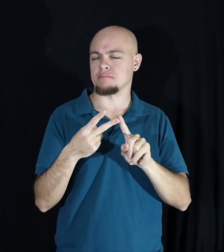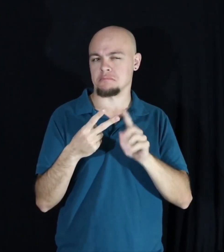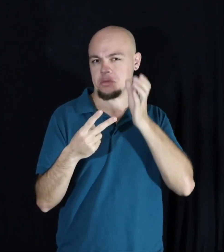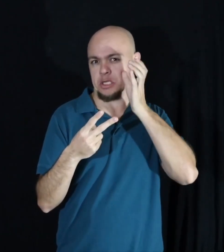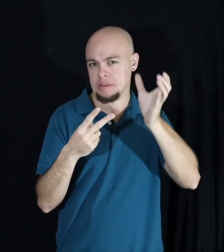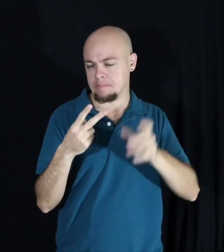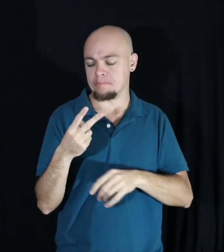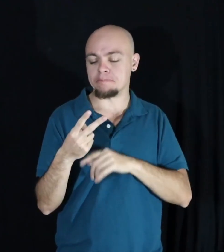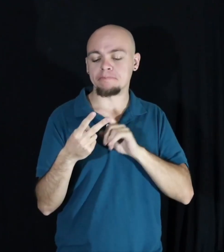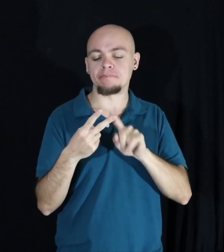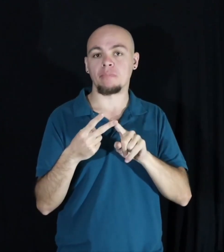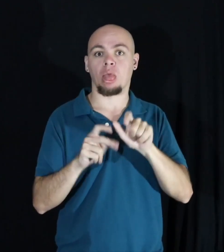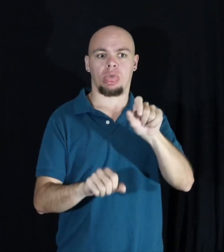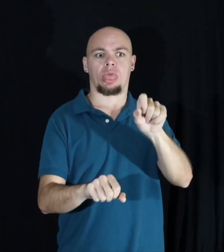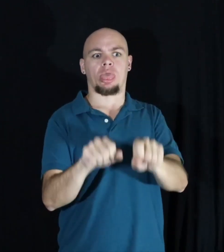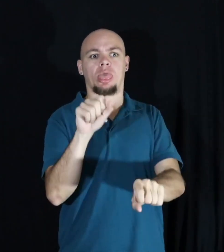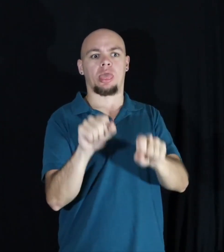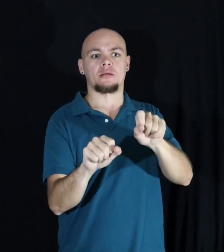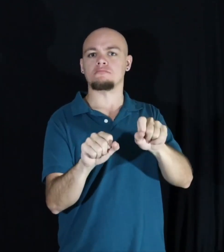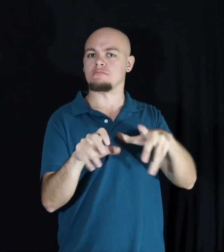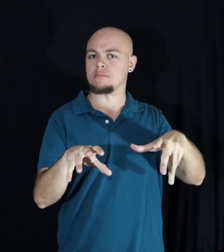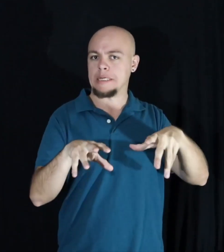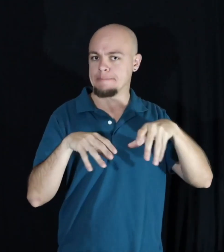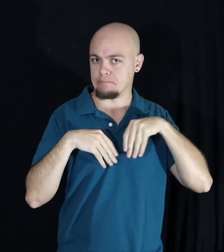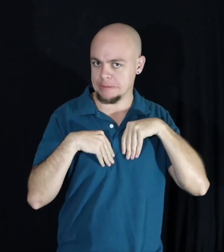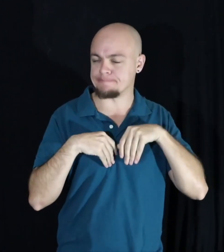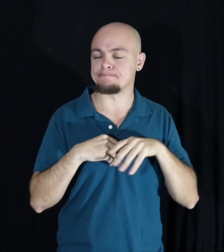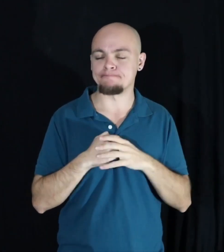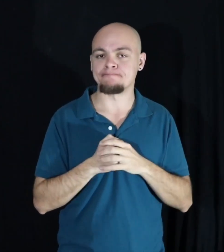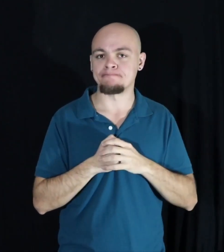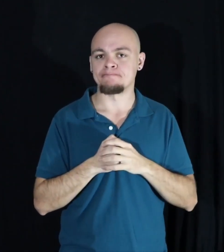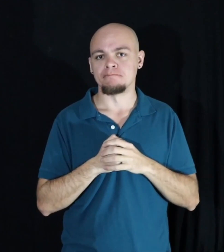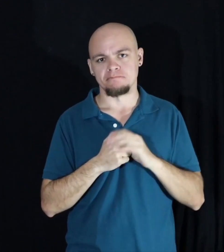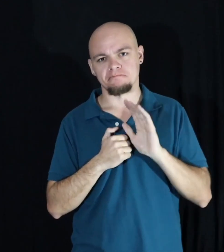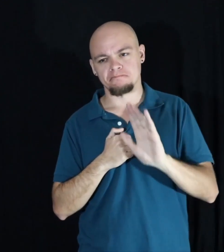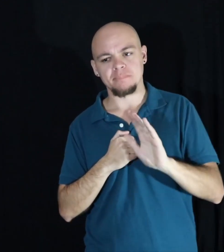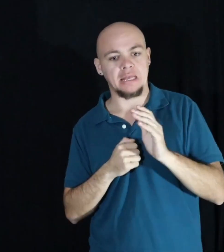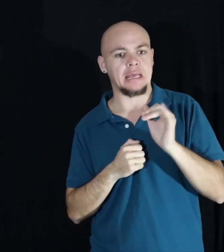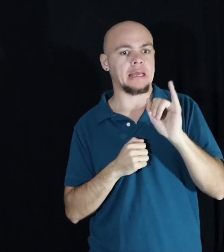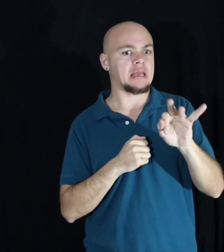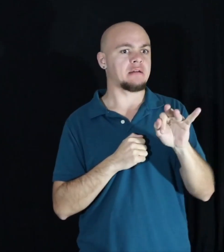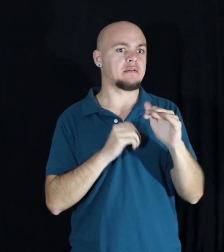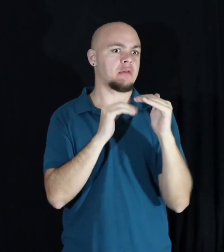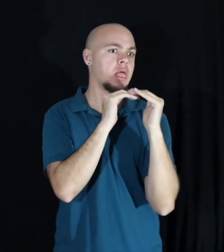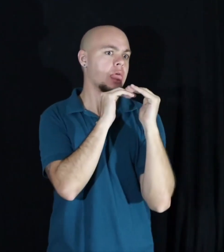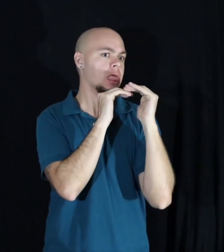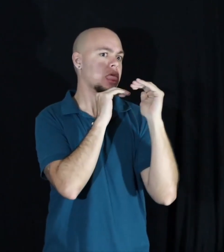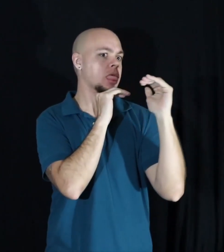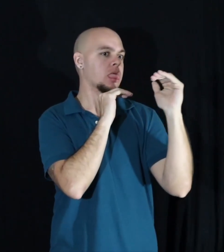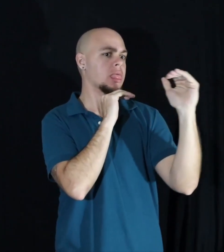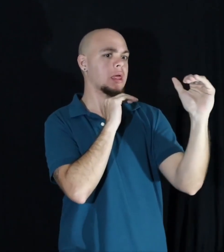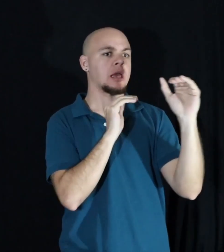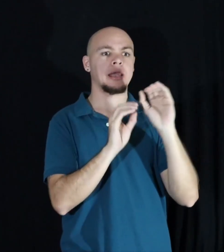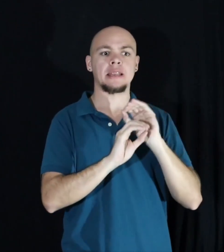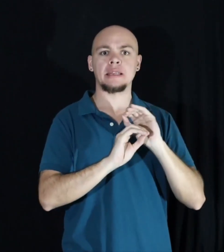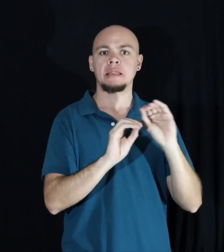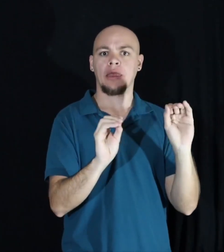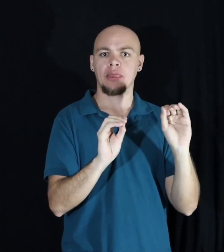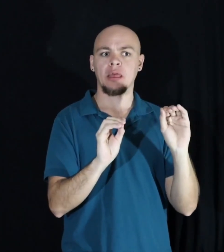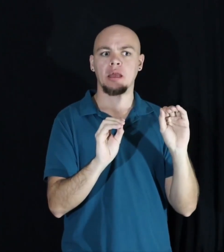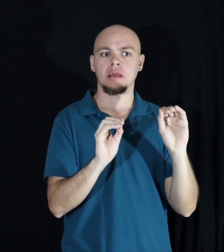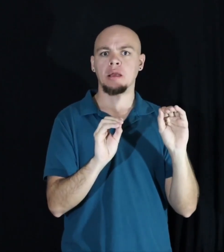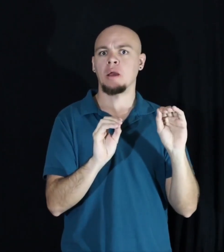embrace uncertainty. When there is nothing certain, anything is possible. I learned